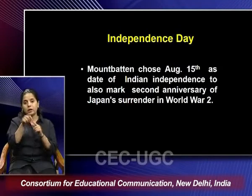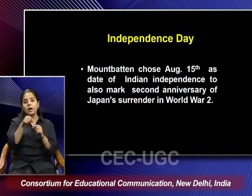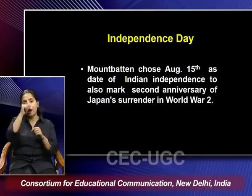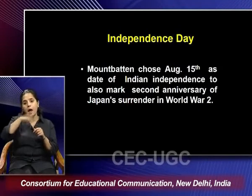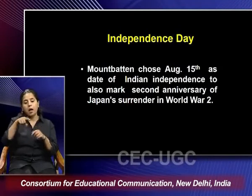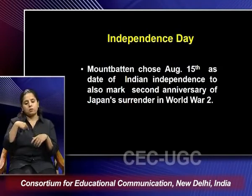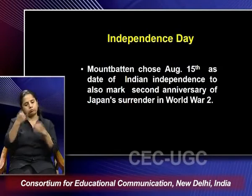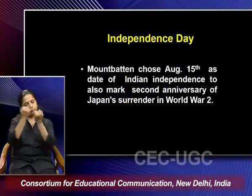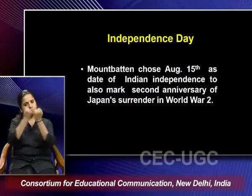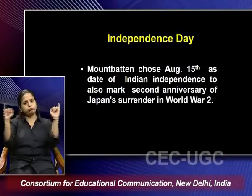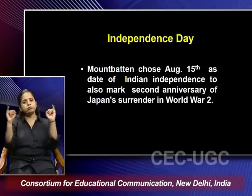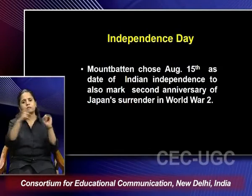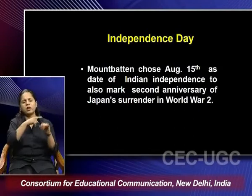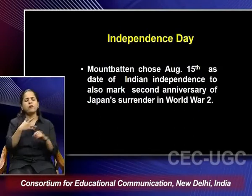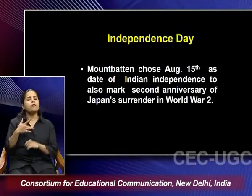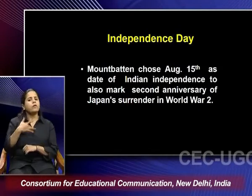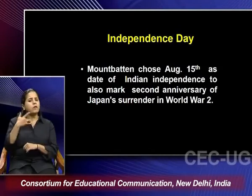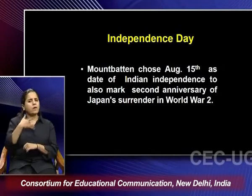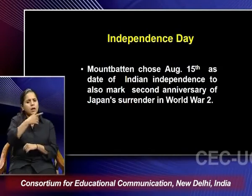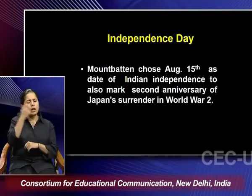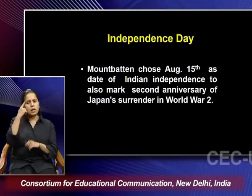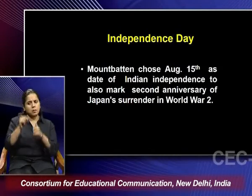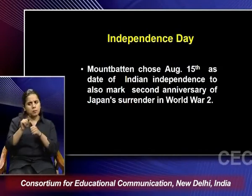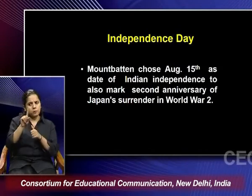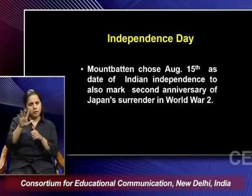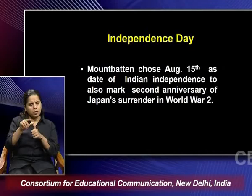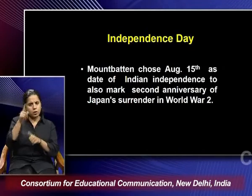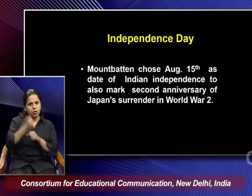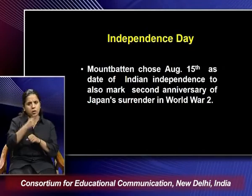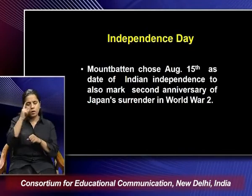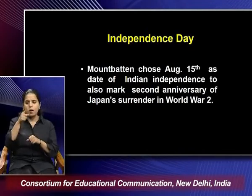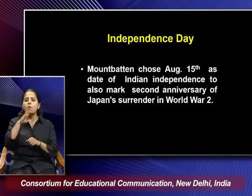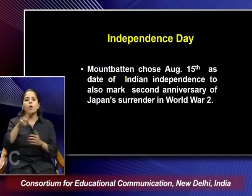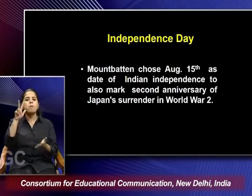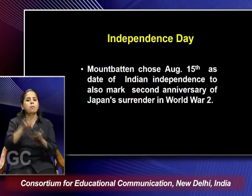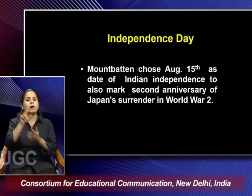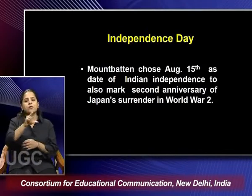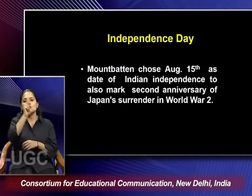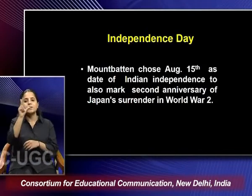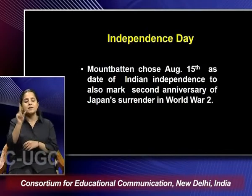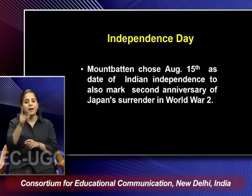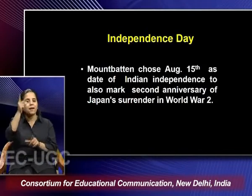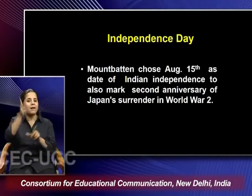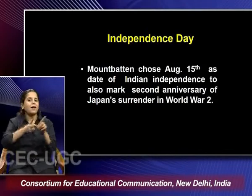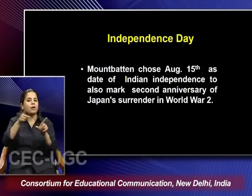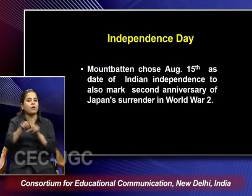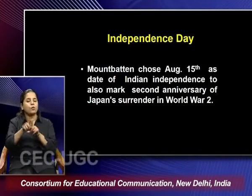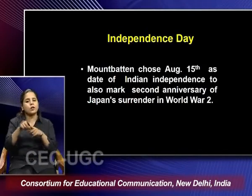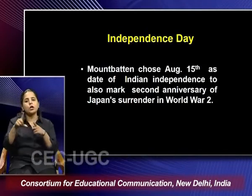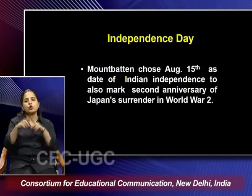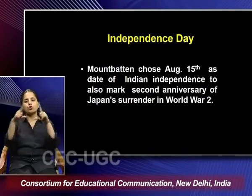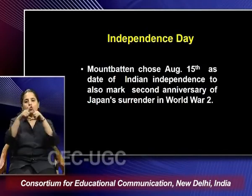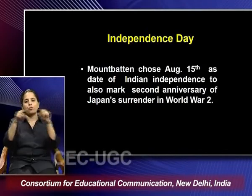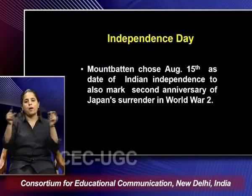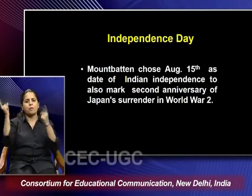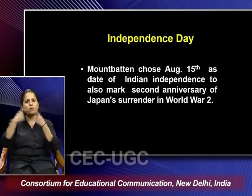become independent, and he felt that it will mark the second anniversary of Japan's surrender